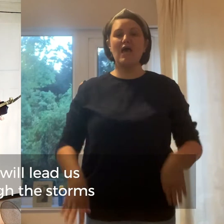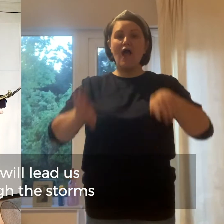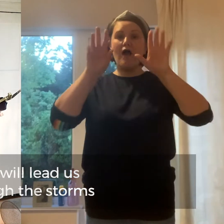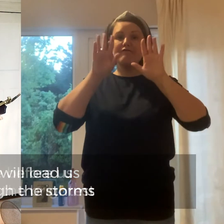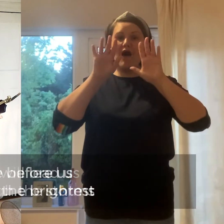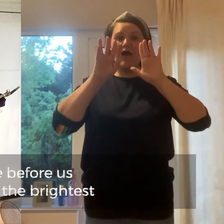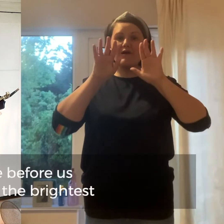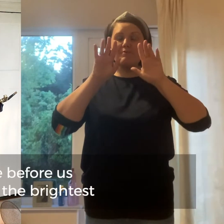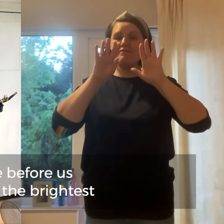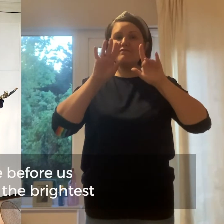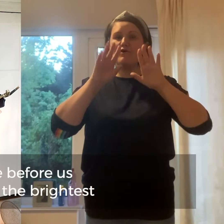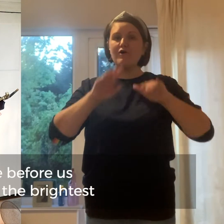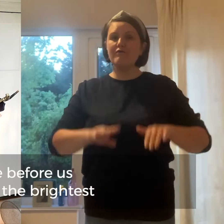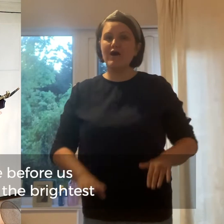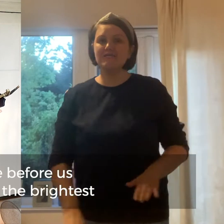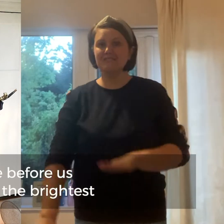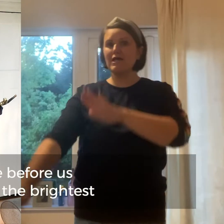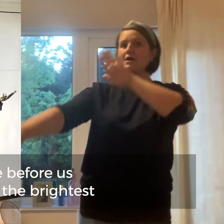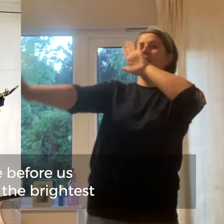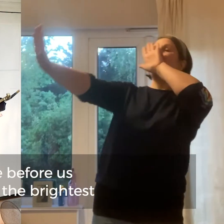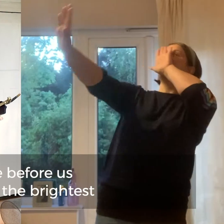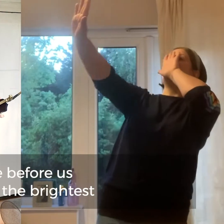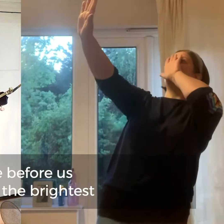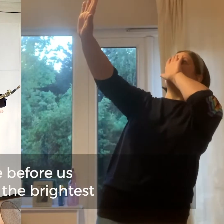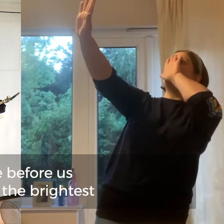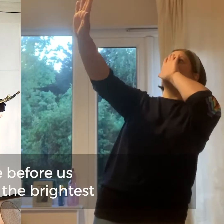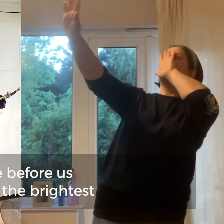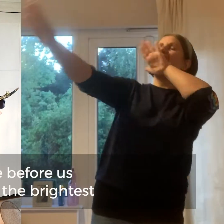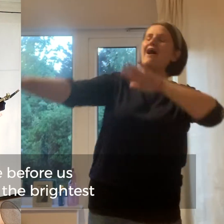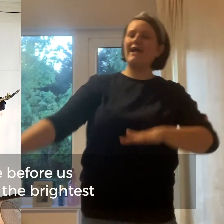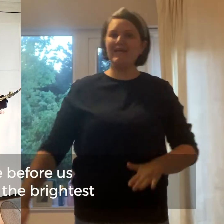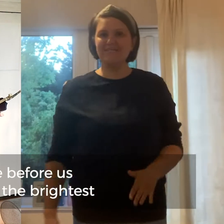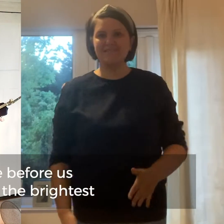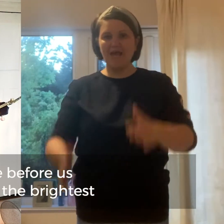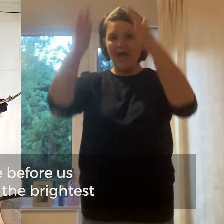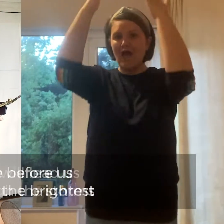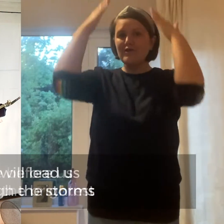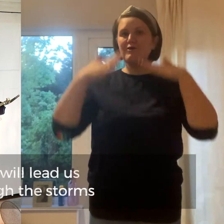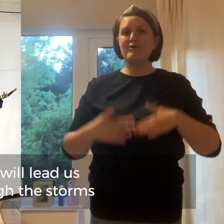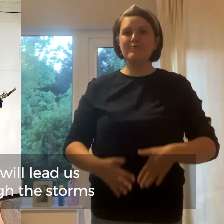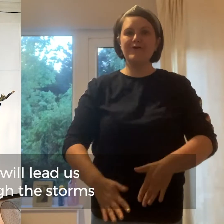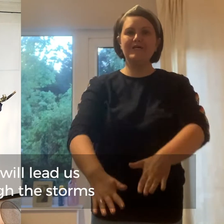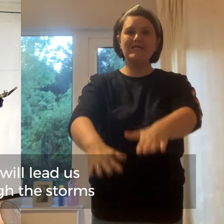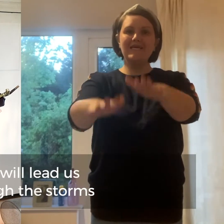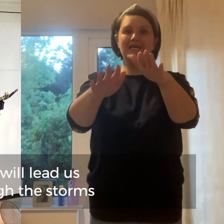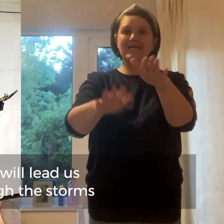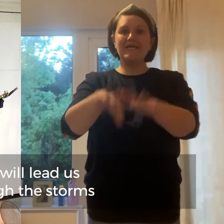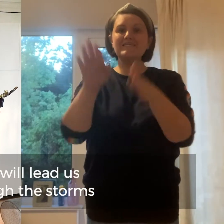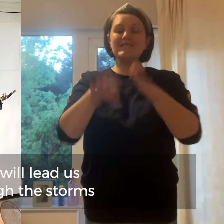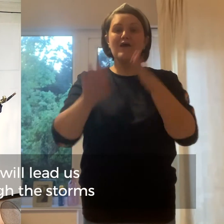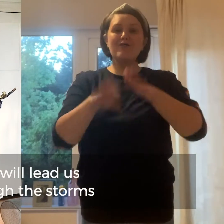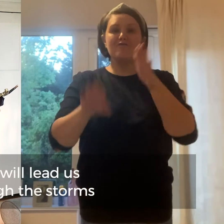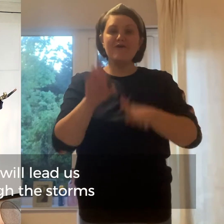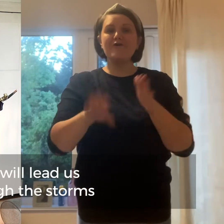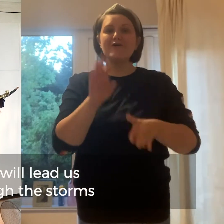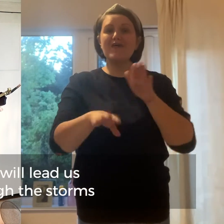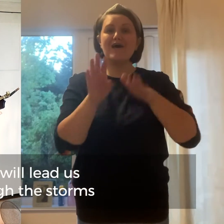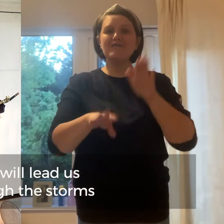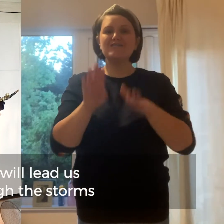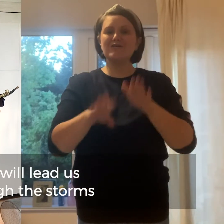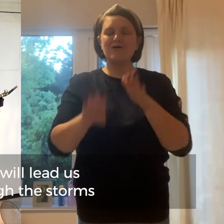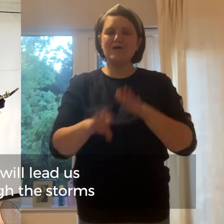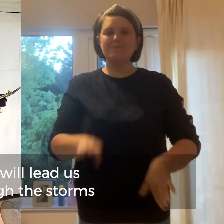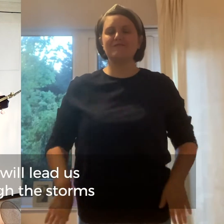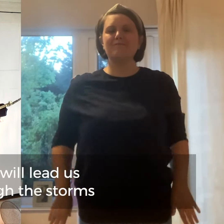storms. Far before us, you're the brightest. You will lead us through